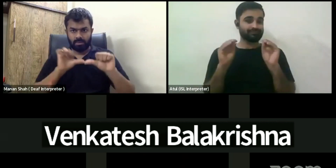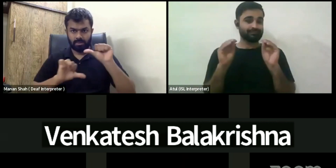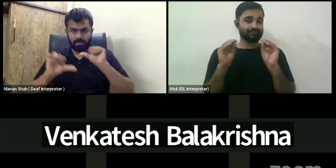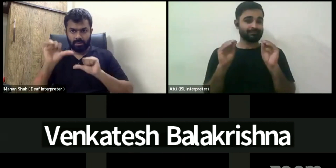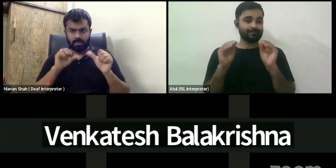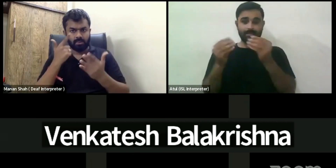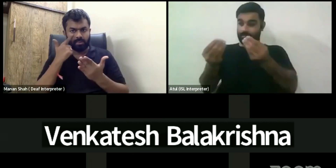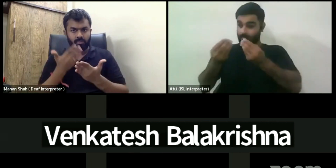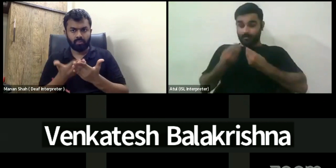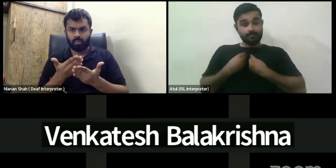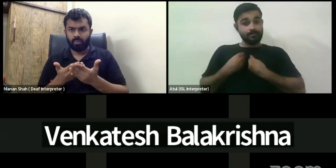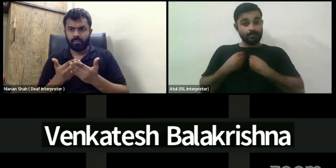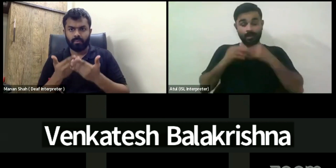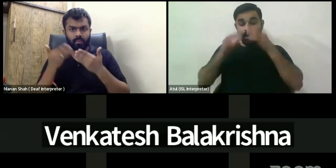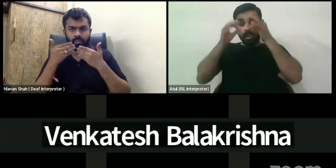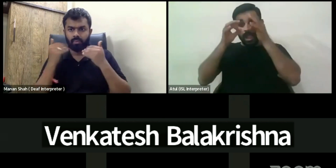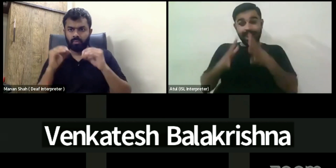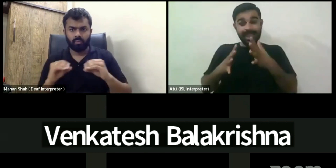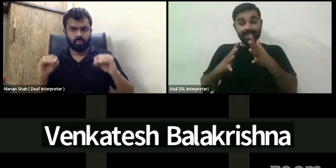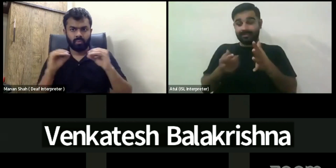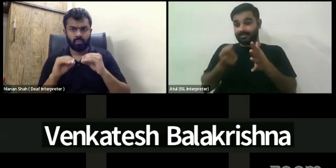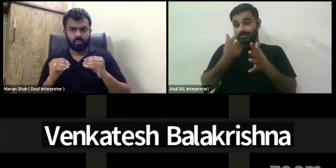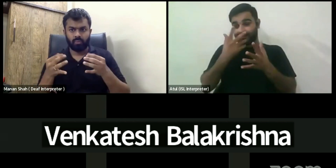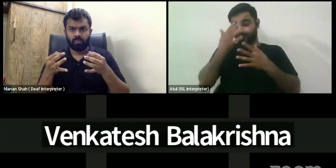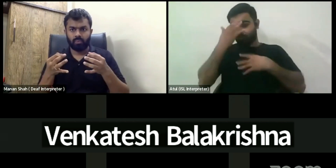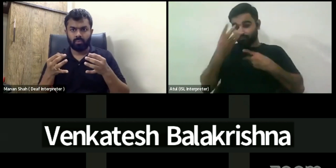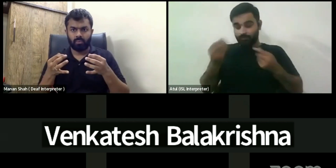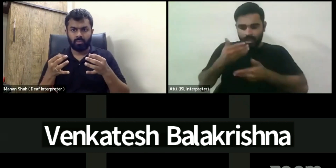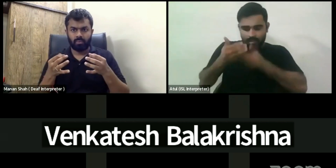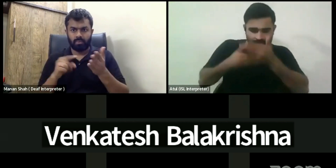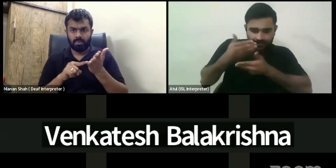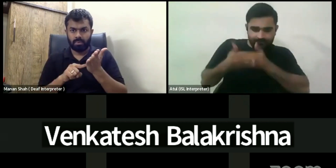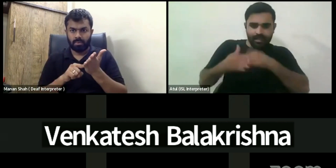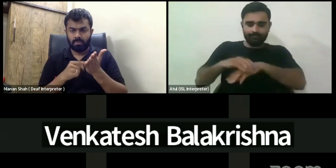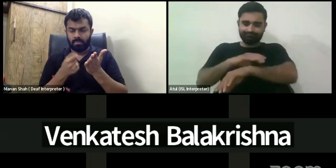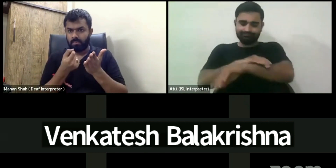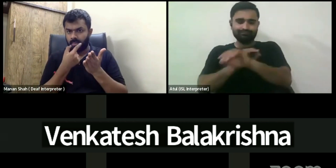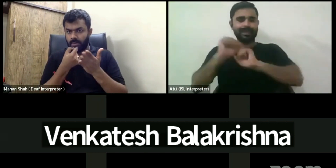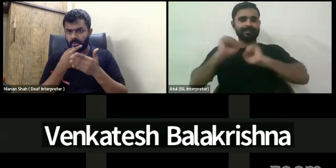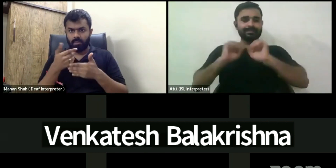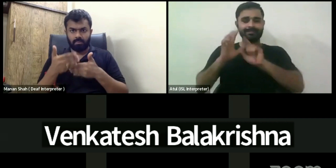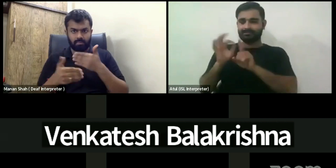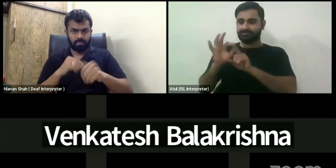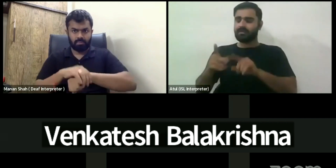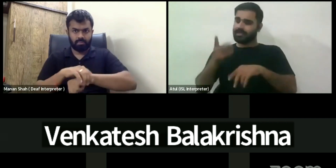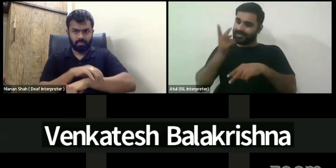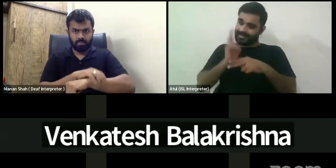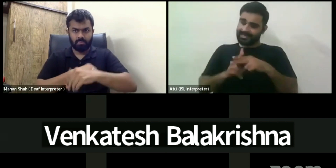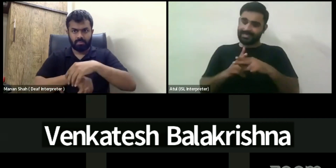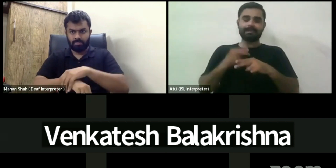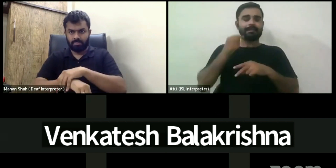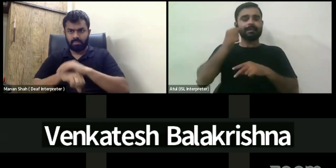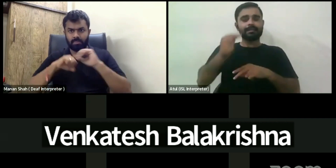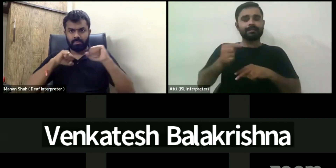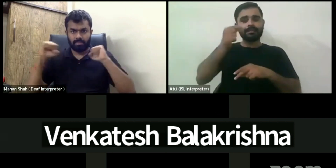provide treatment or diagnosis for people with rare diseases, because we are restricted to only rare diseases, Bharati.